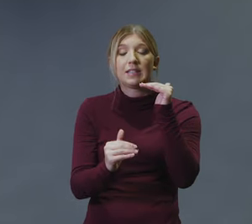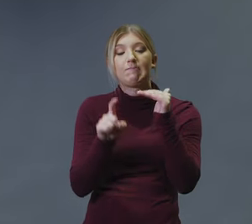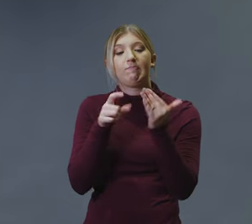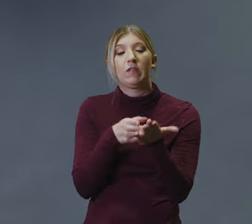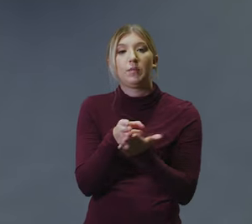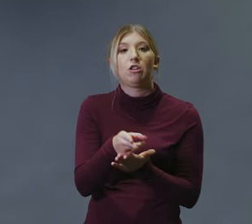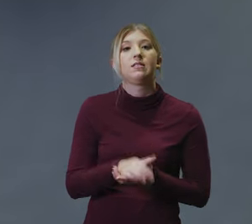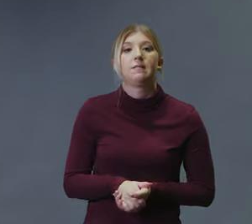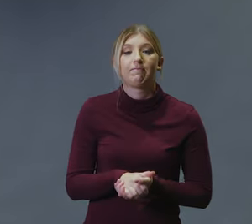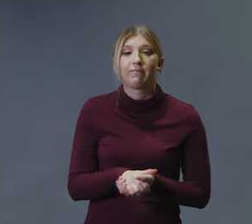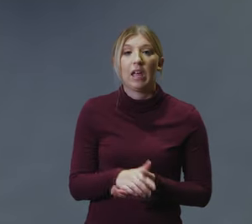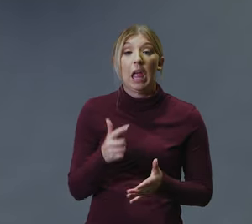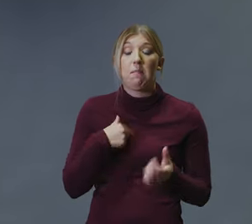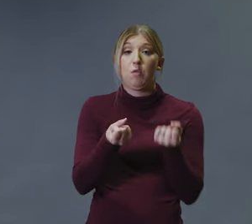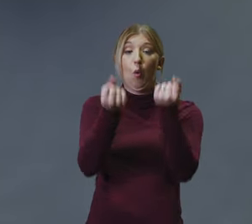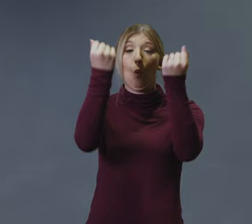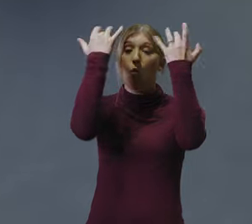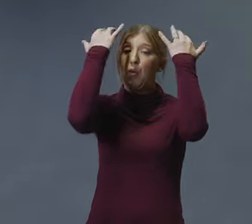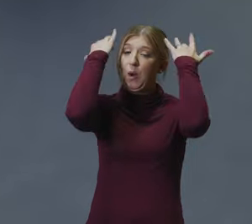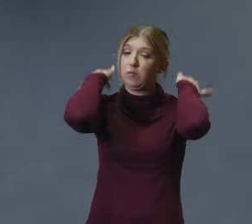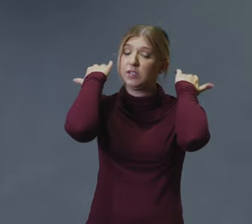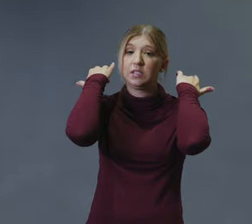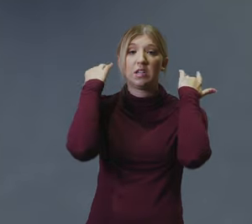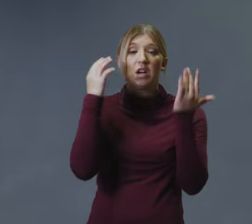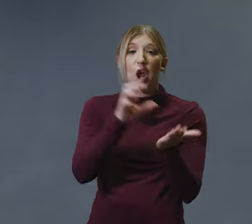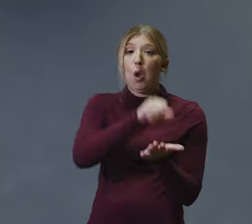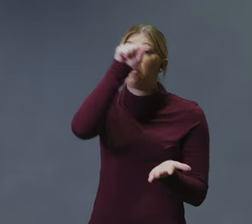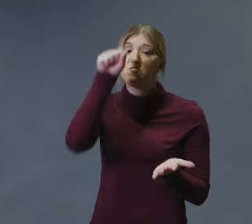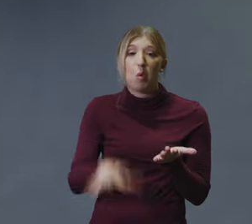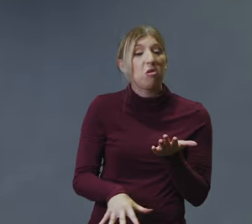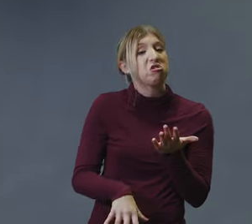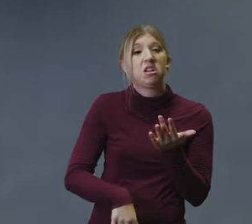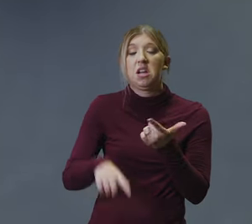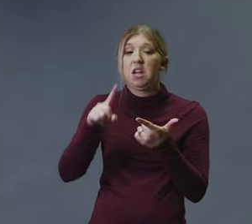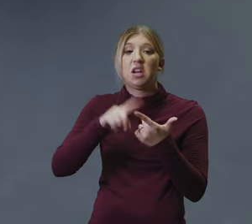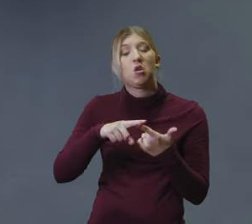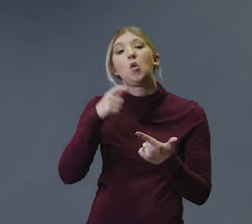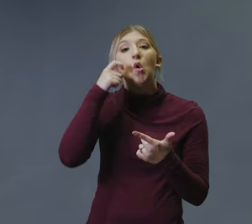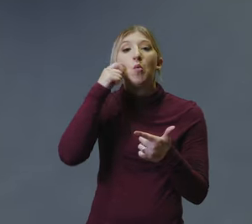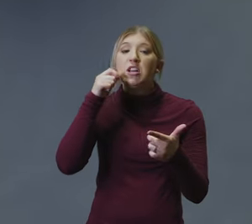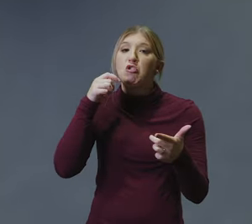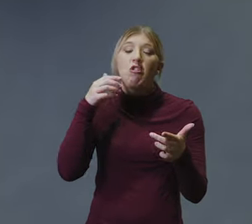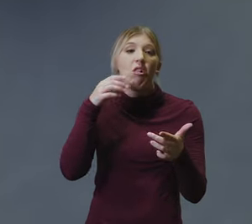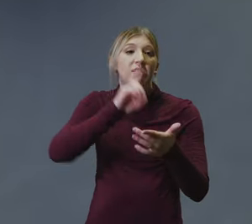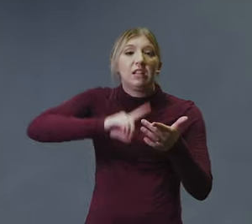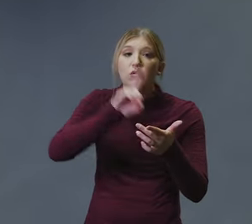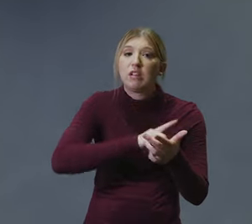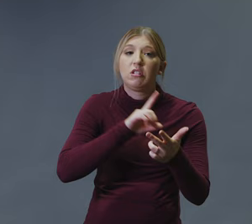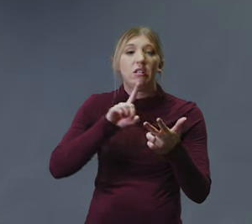honest. I get overwhelmed. There's abortion on demand. There's racial injustice and